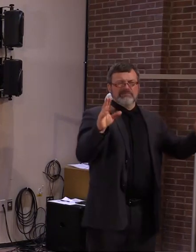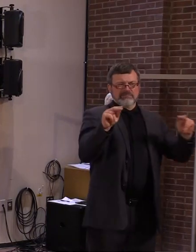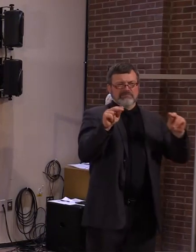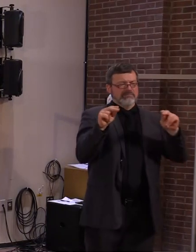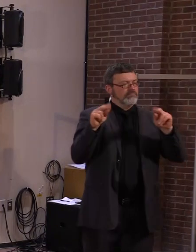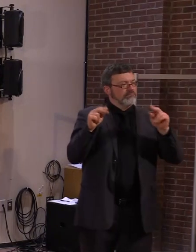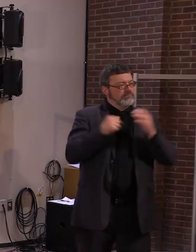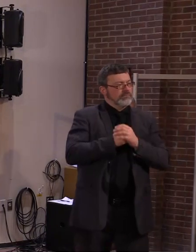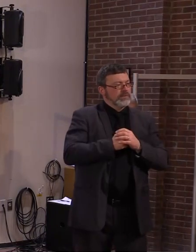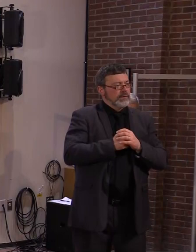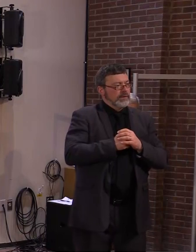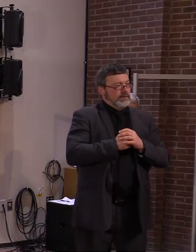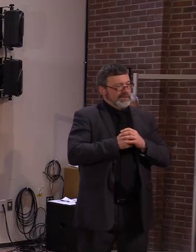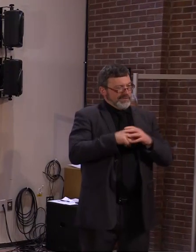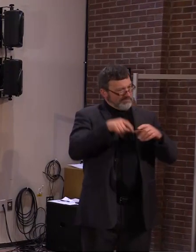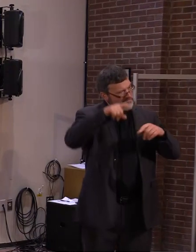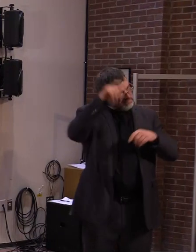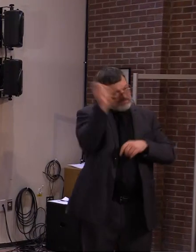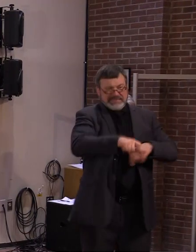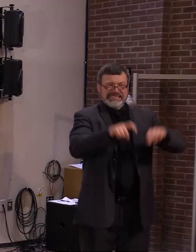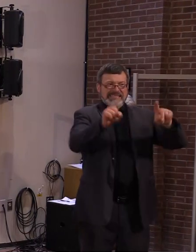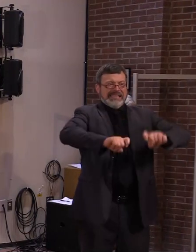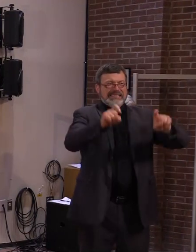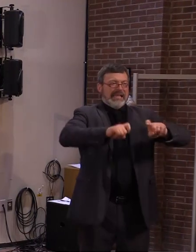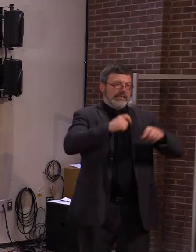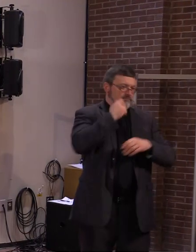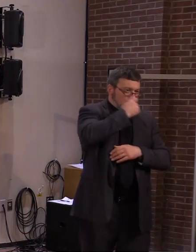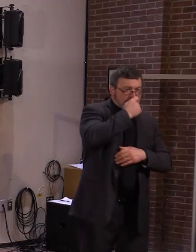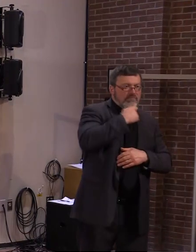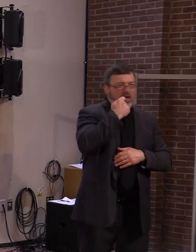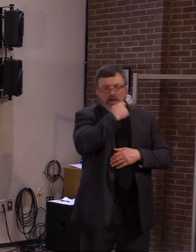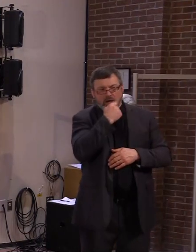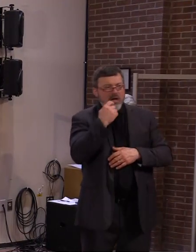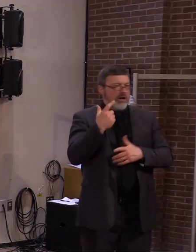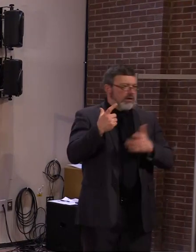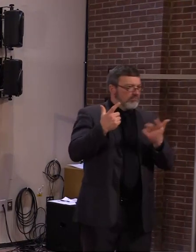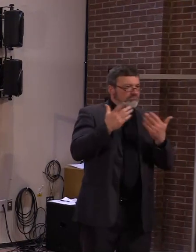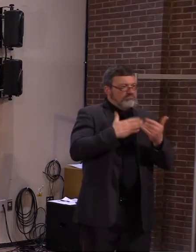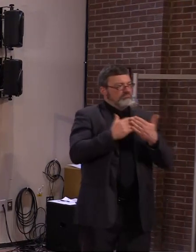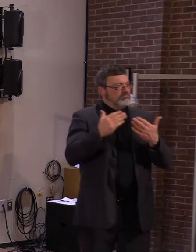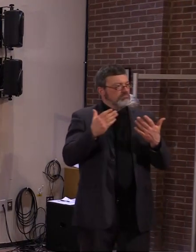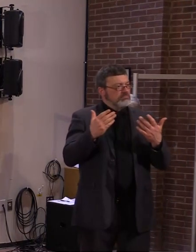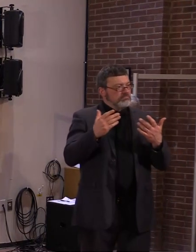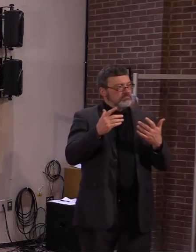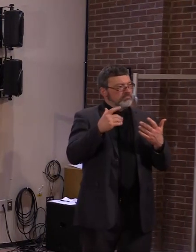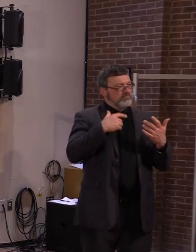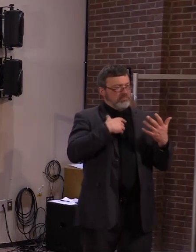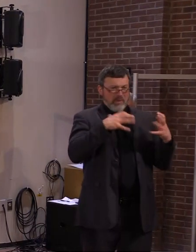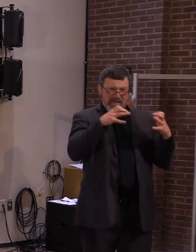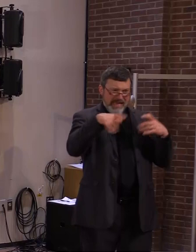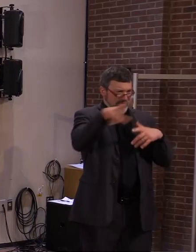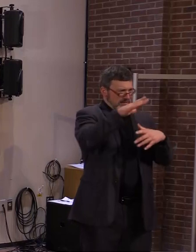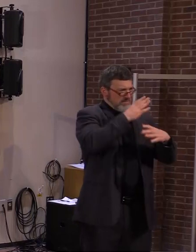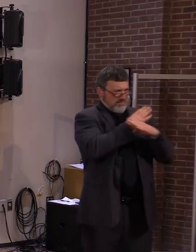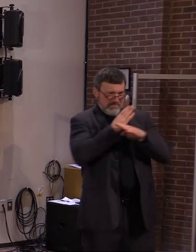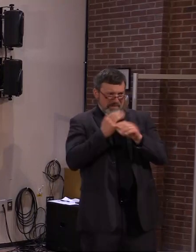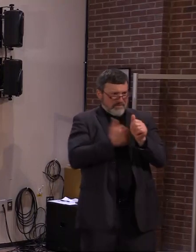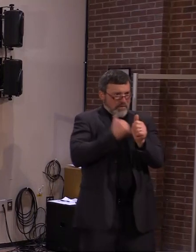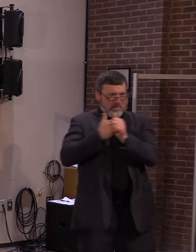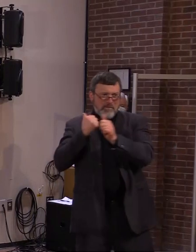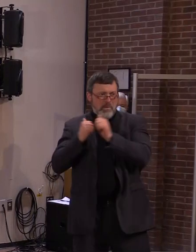out of the hospital and recovering safely from COVID-19. Governor?